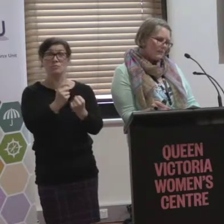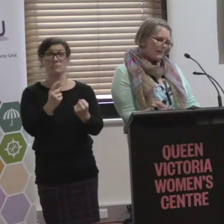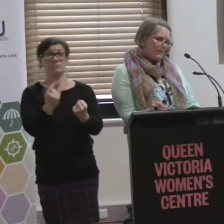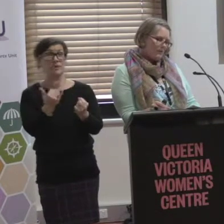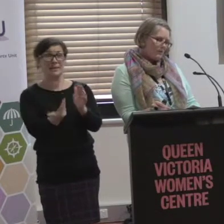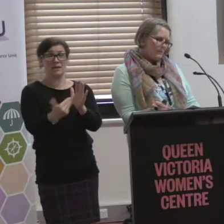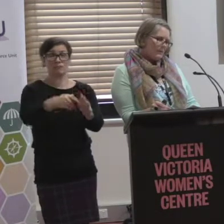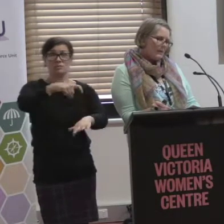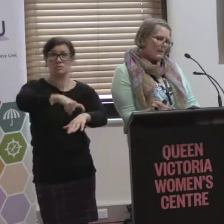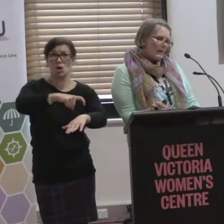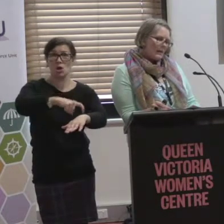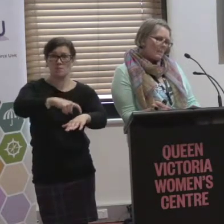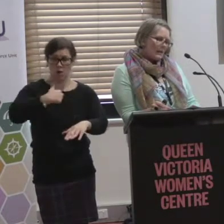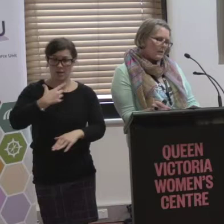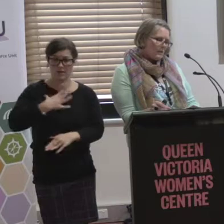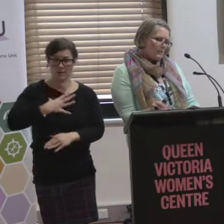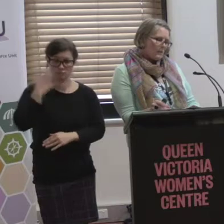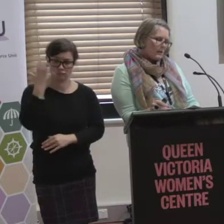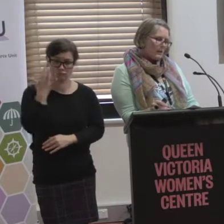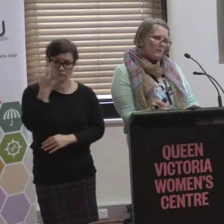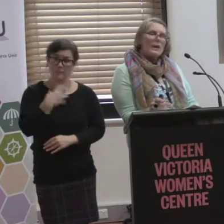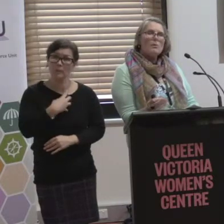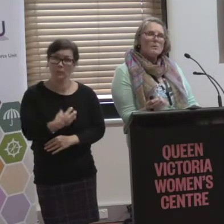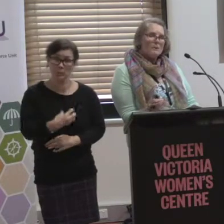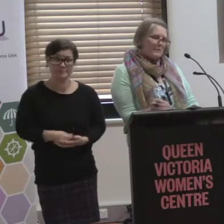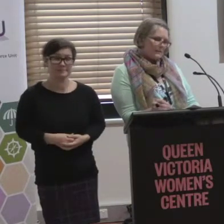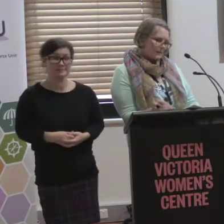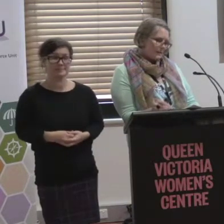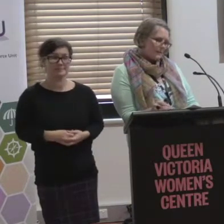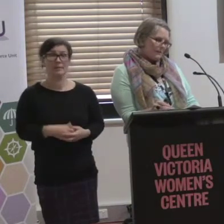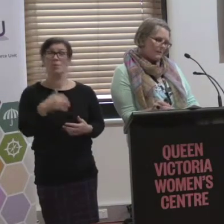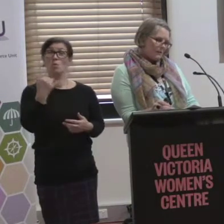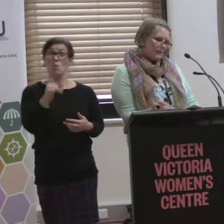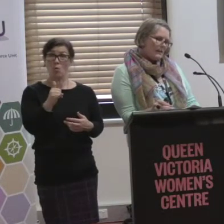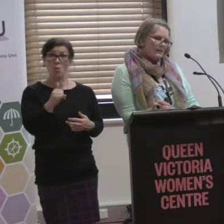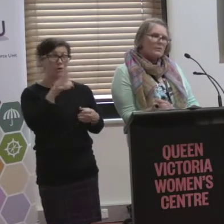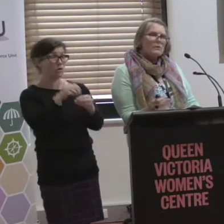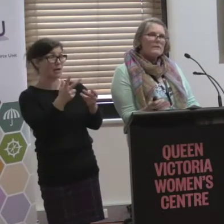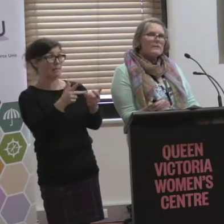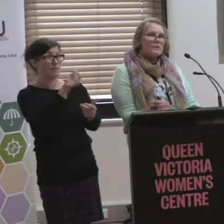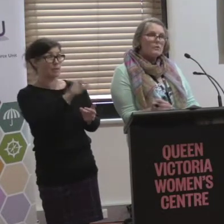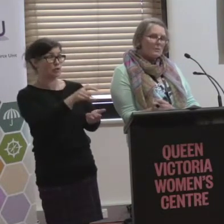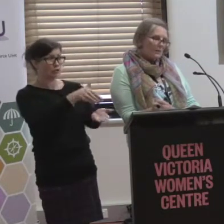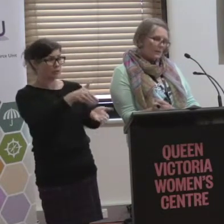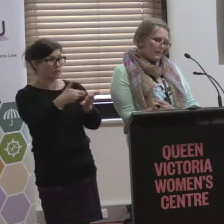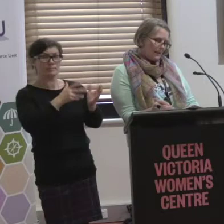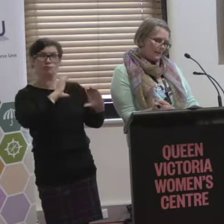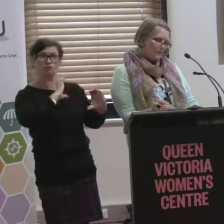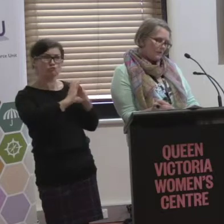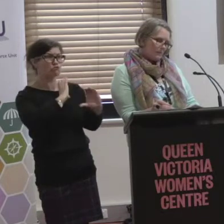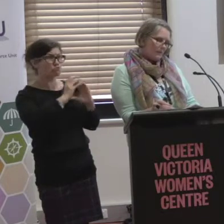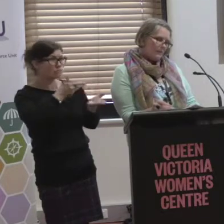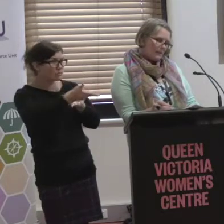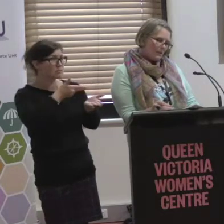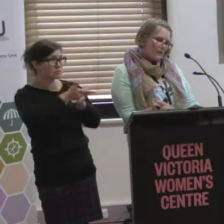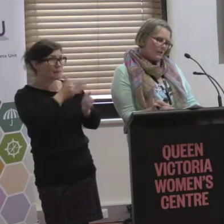individual to make that decision. It may include someone to help them in discussing that decision, someone to assist them to communicate the